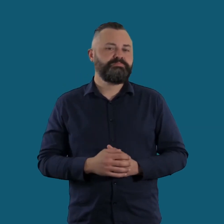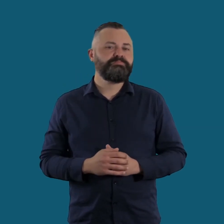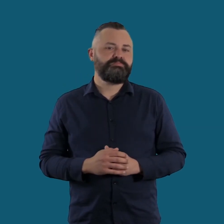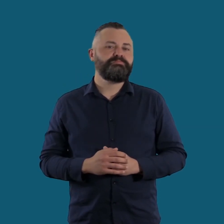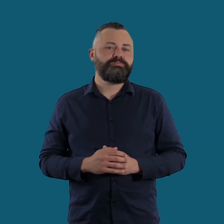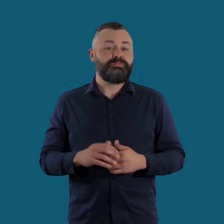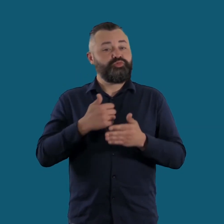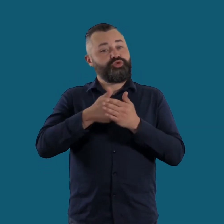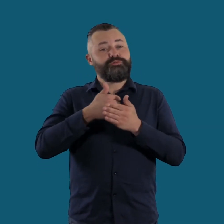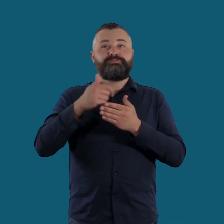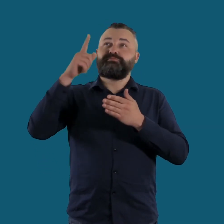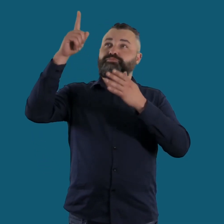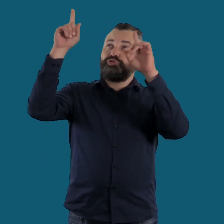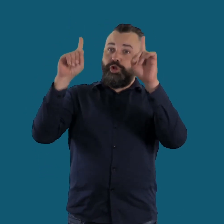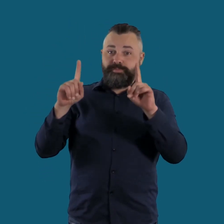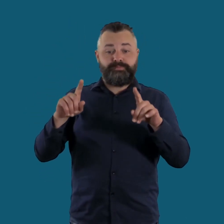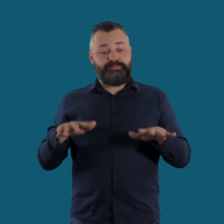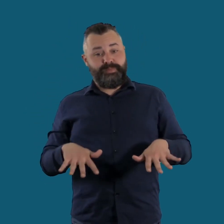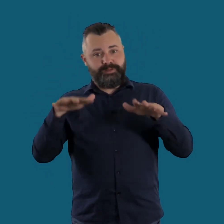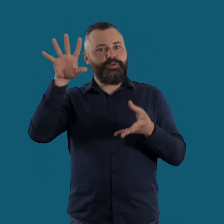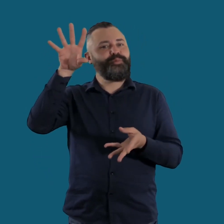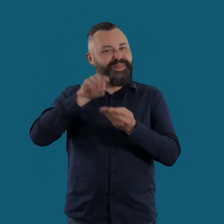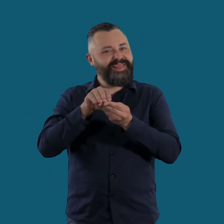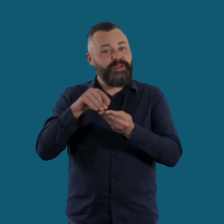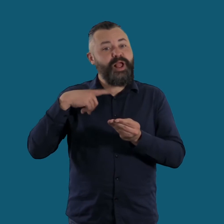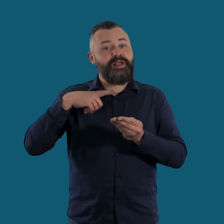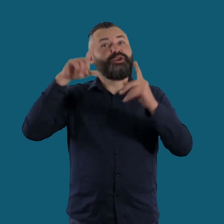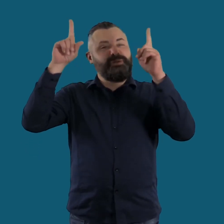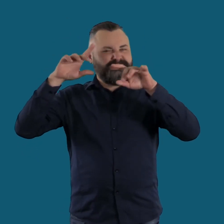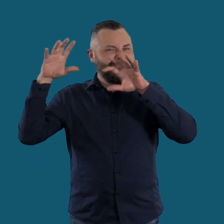Storms and floods often occur together since heavy rainfall during a storm can lead to flooding.